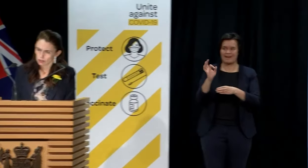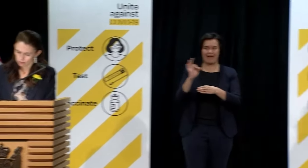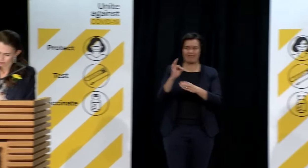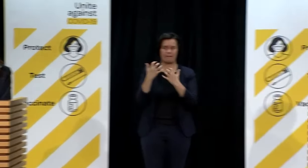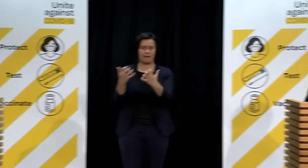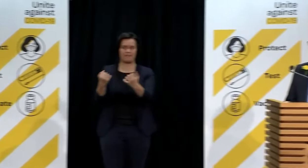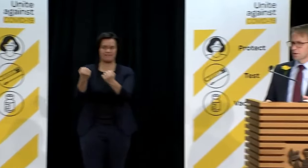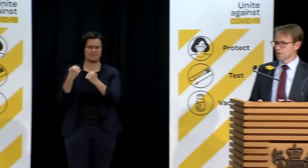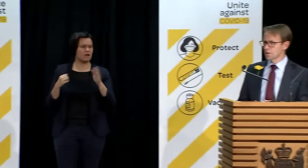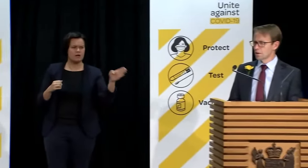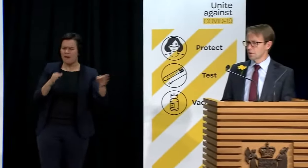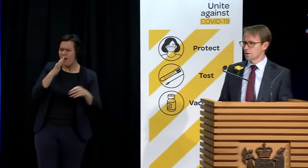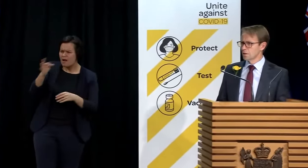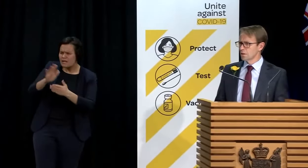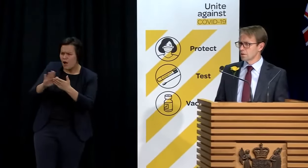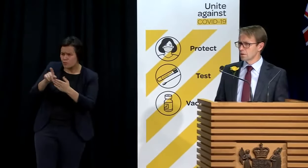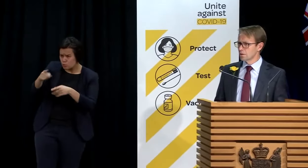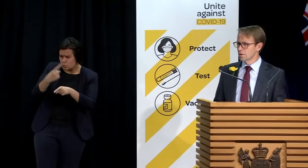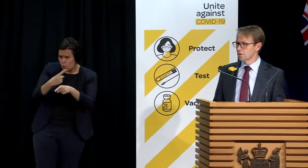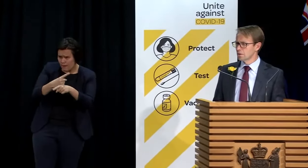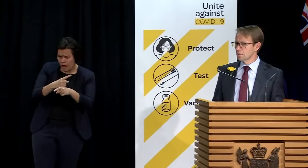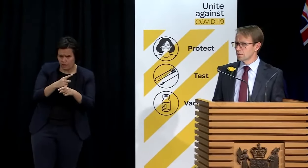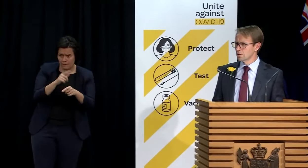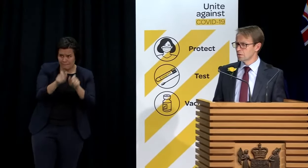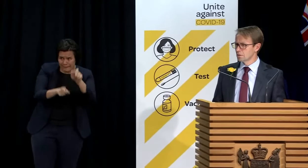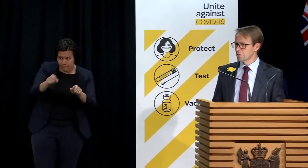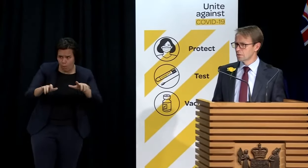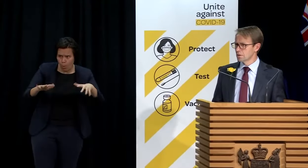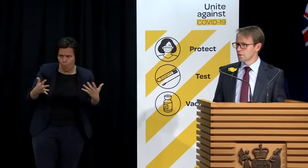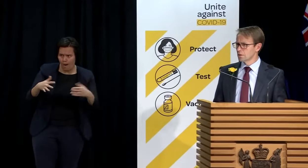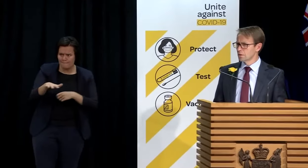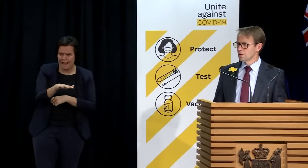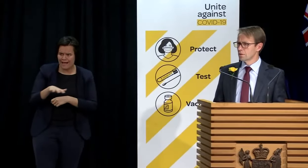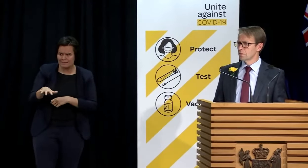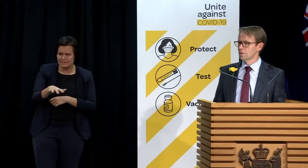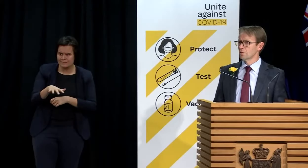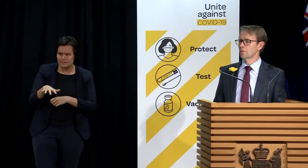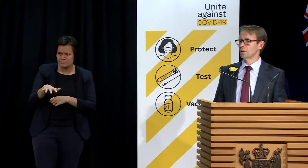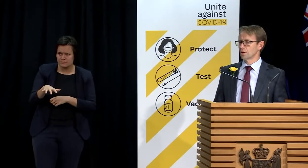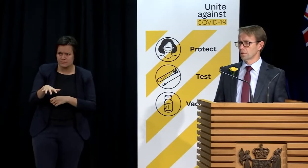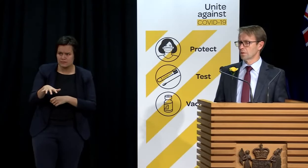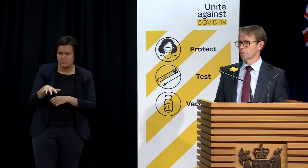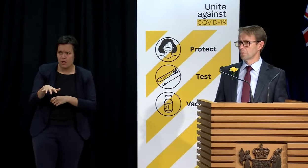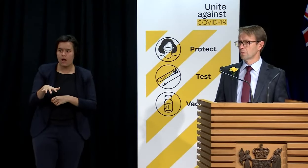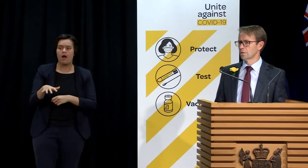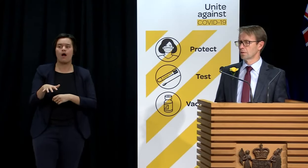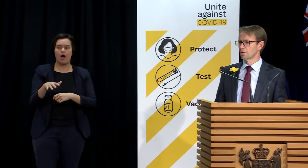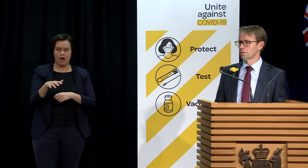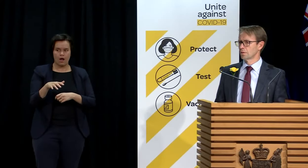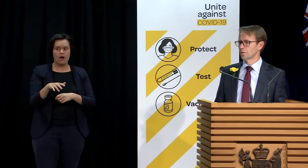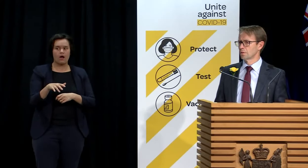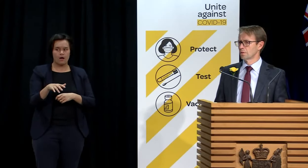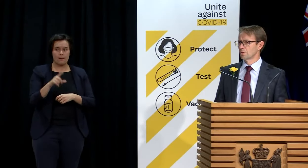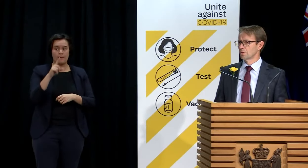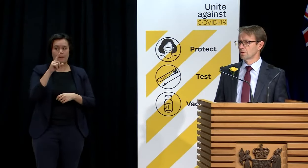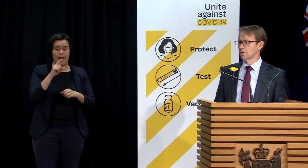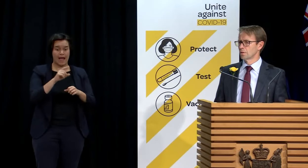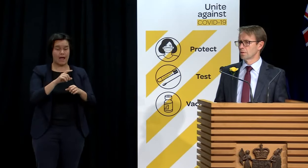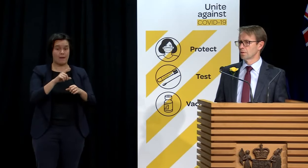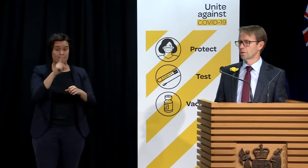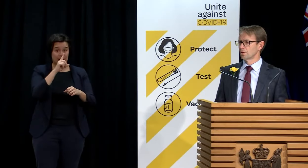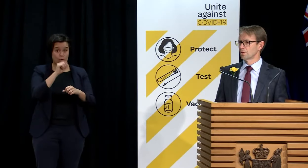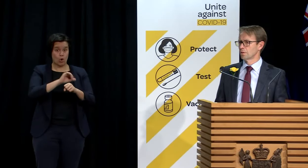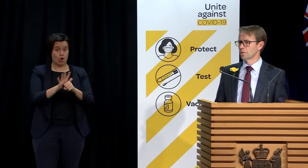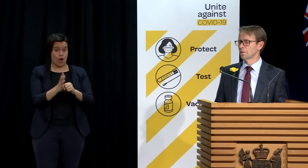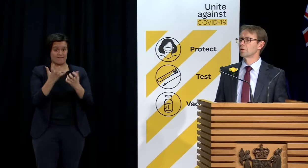this for places? Yeah, so it's on the locations of active cases, and there's 145